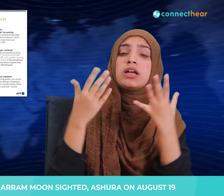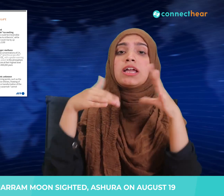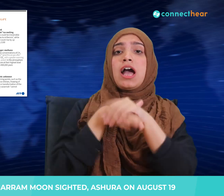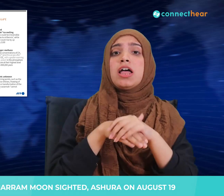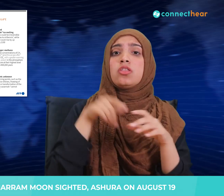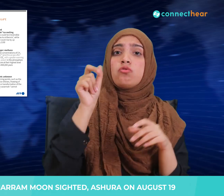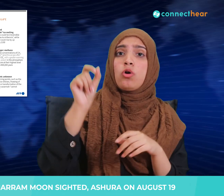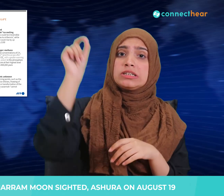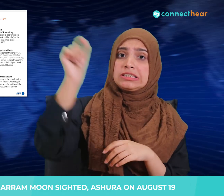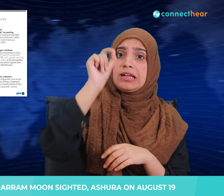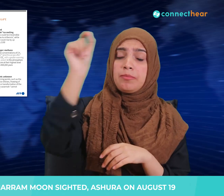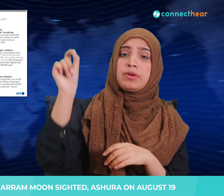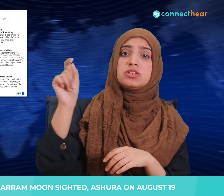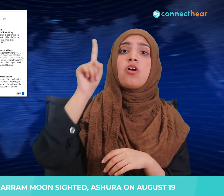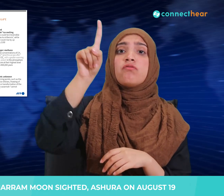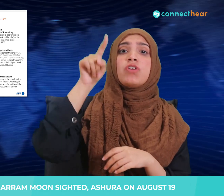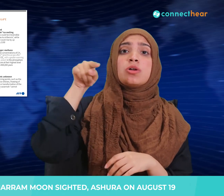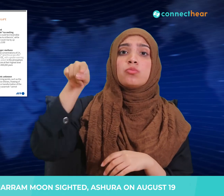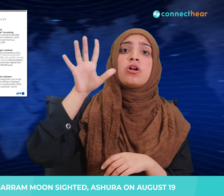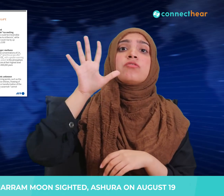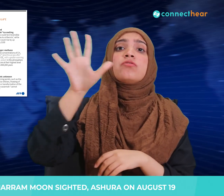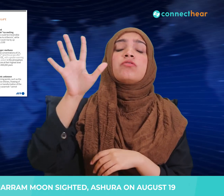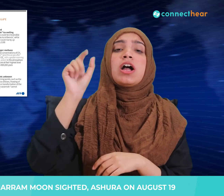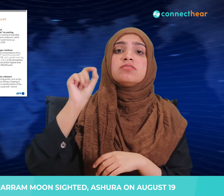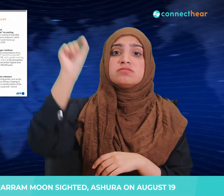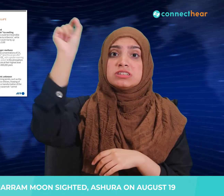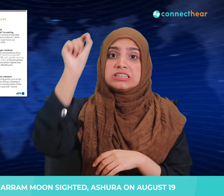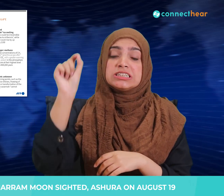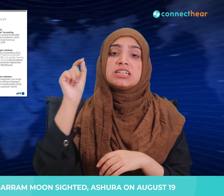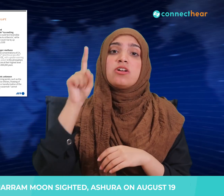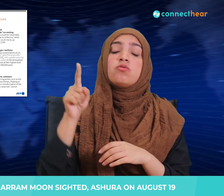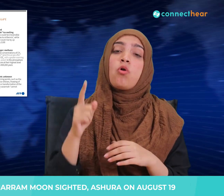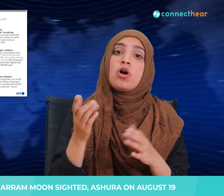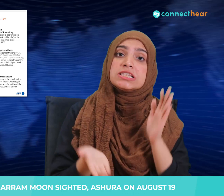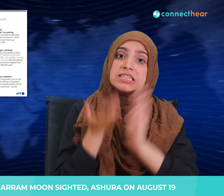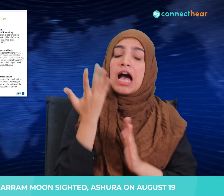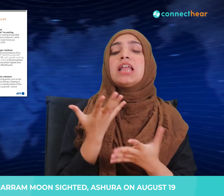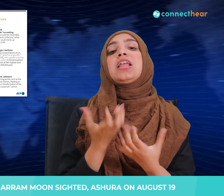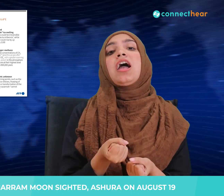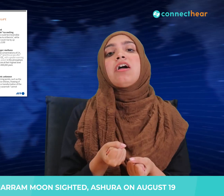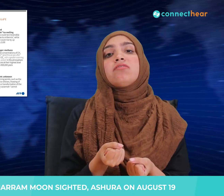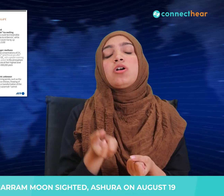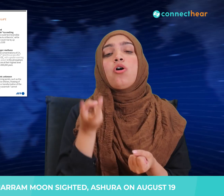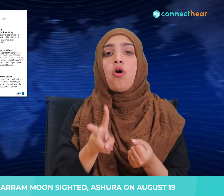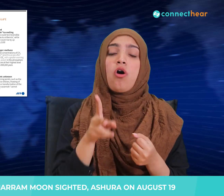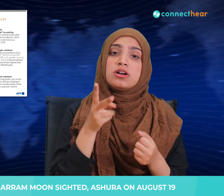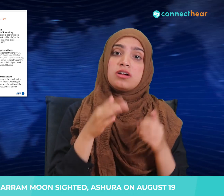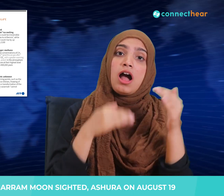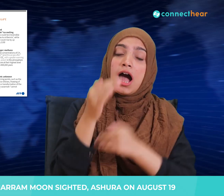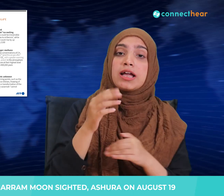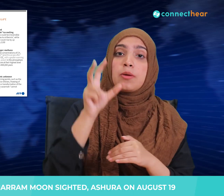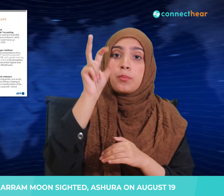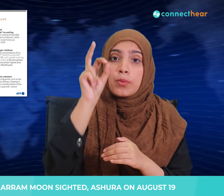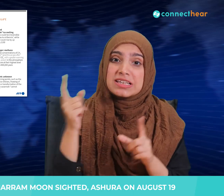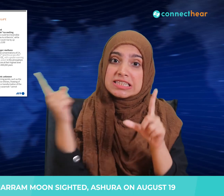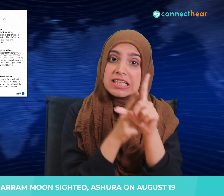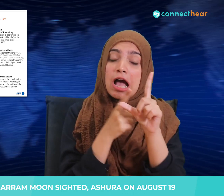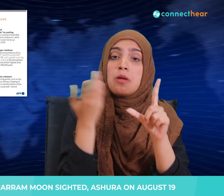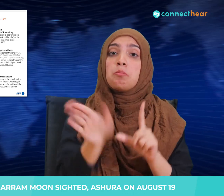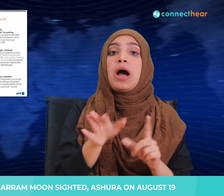is likely to reach across the 1.5 degrees Celsius warming threshold within 20 years. The